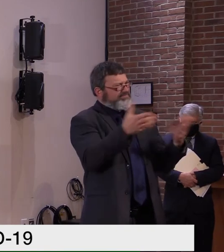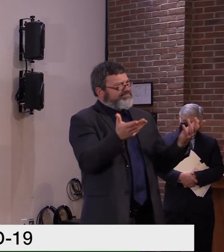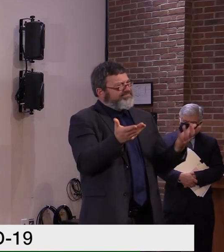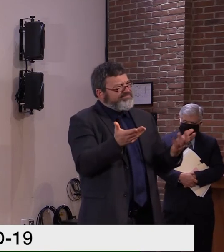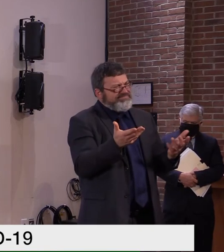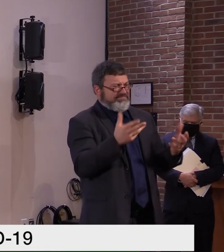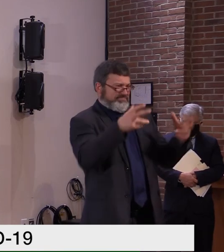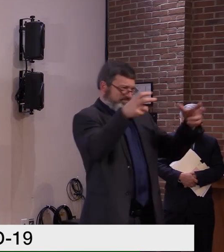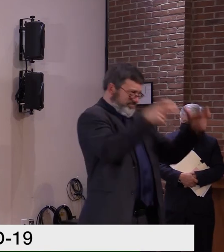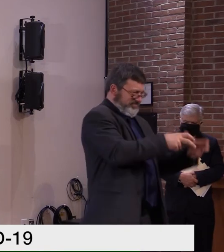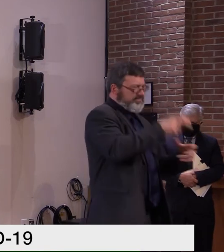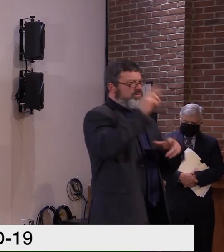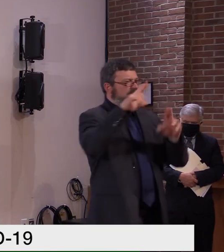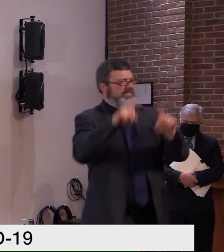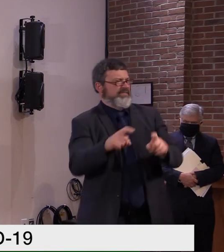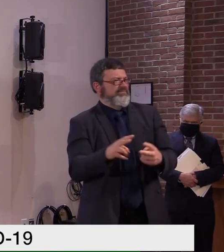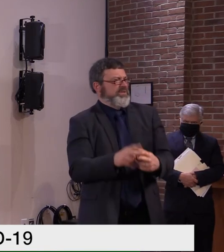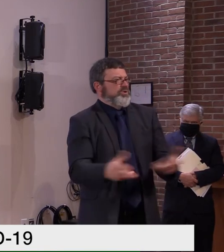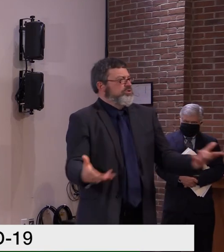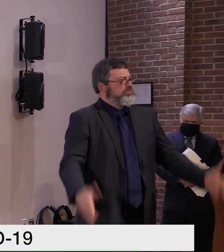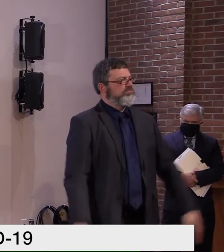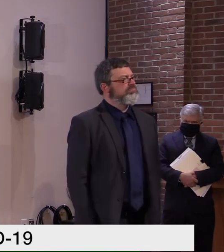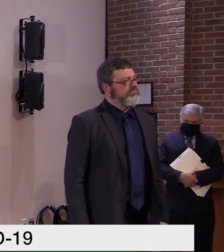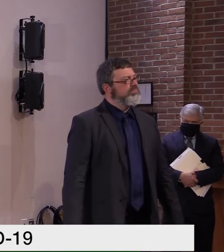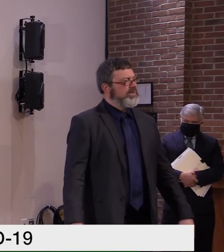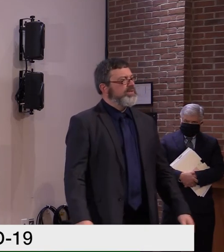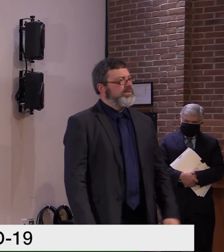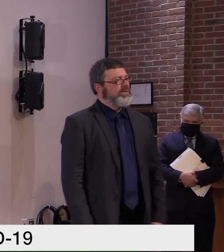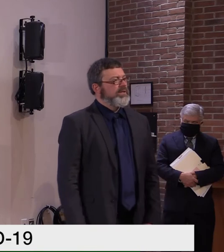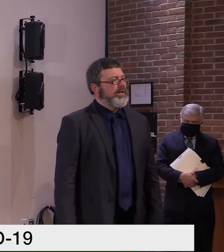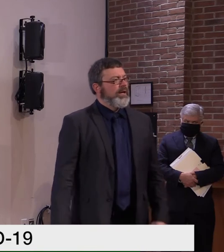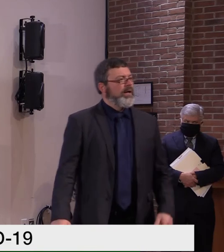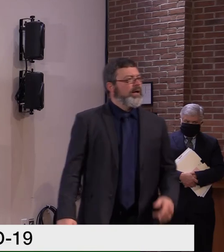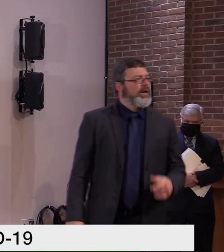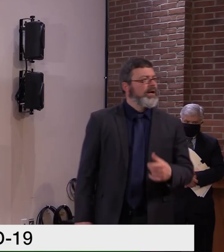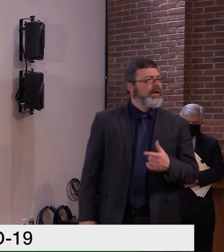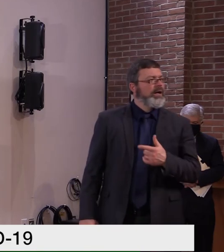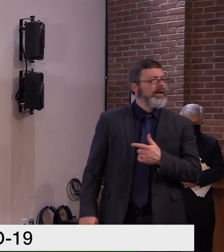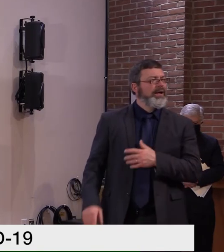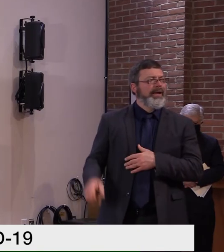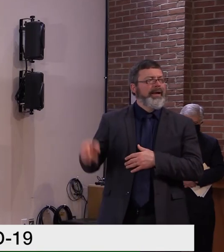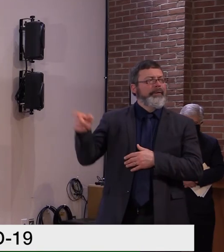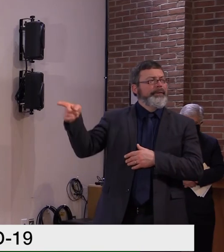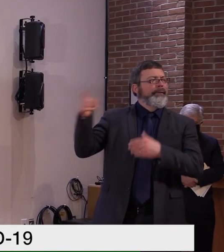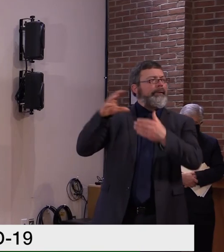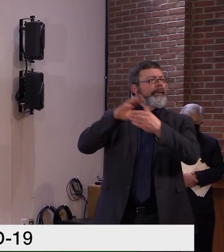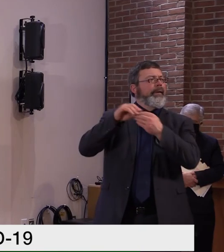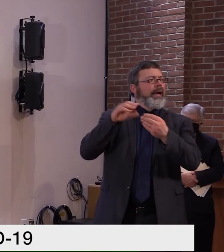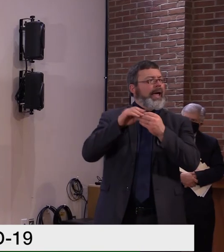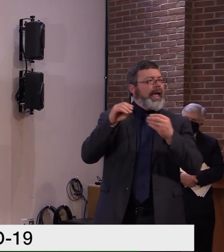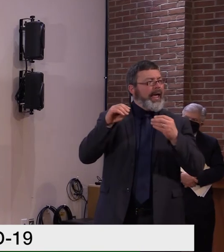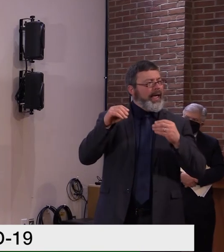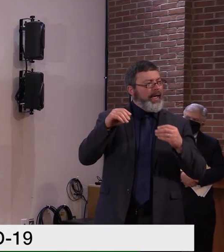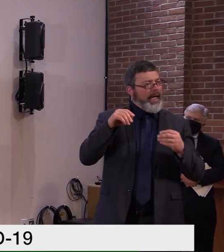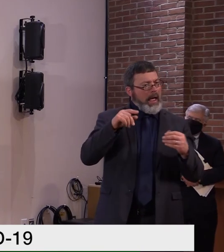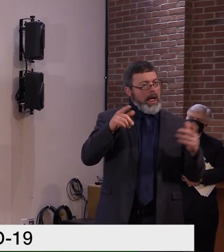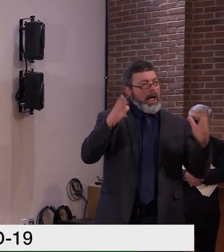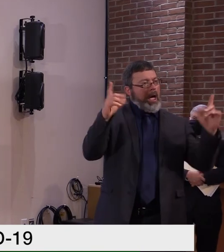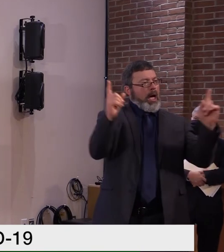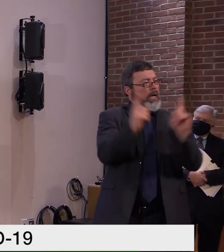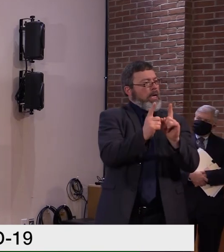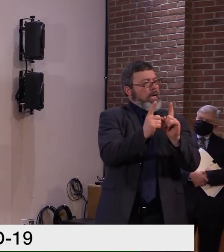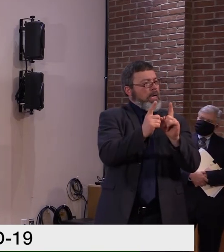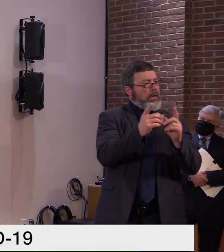And when you say contact, I mean, to my knowledge, the positive case identity is not known in the general public at this